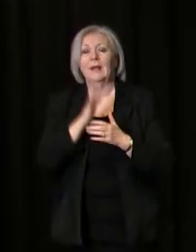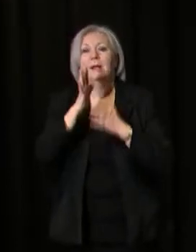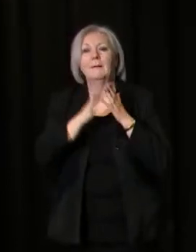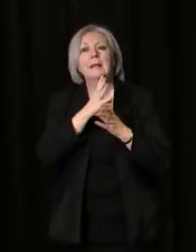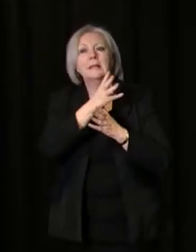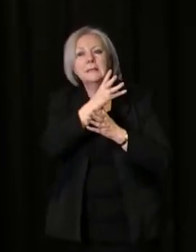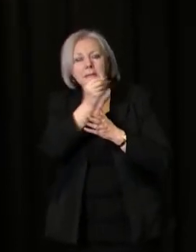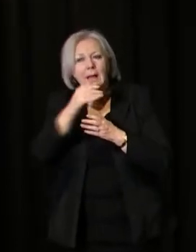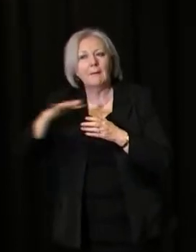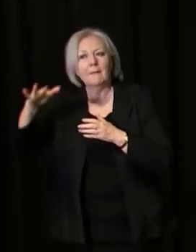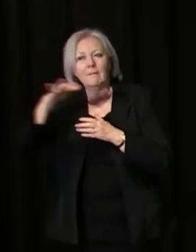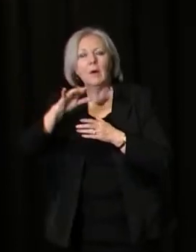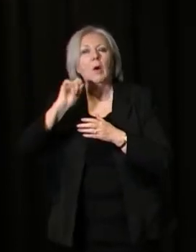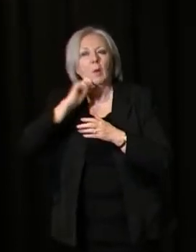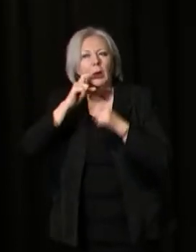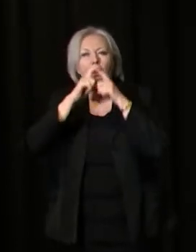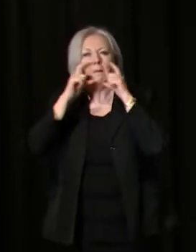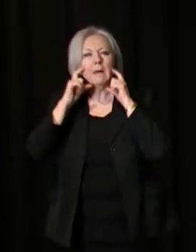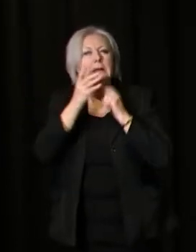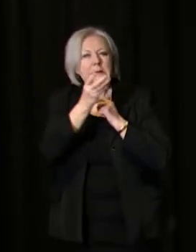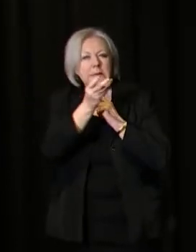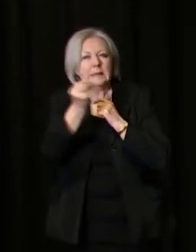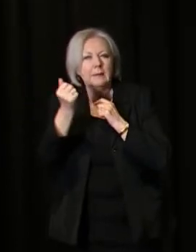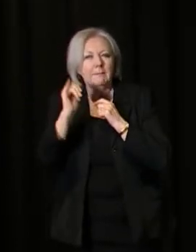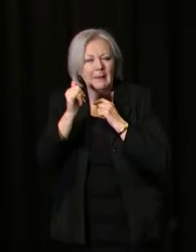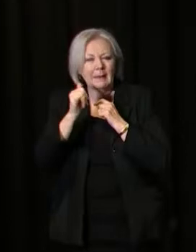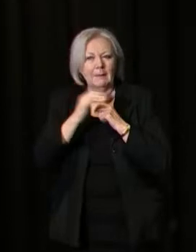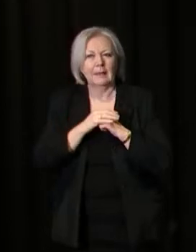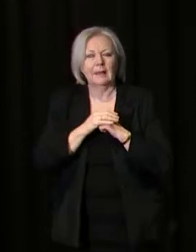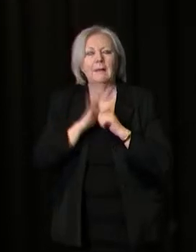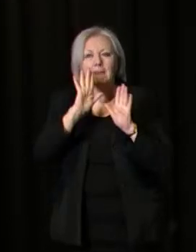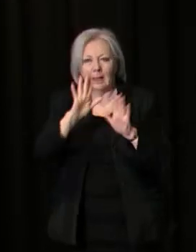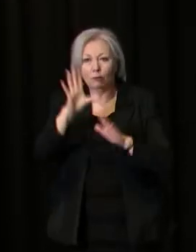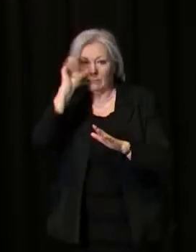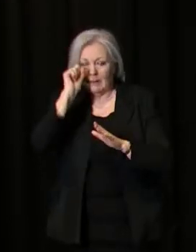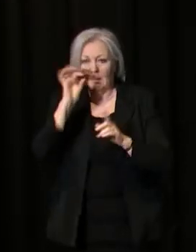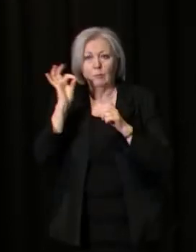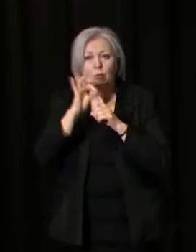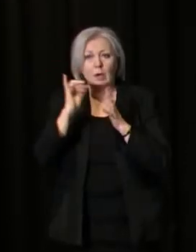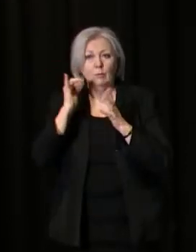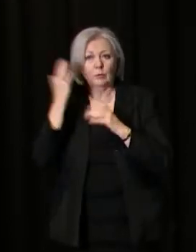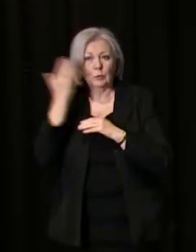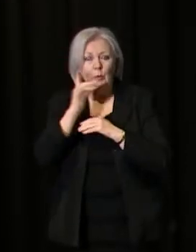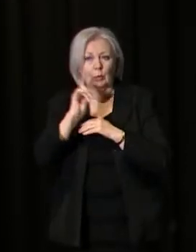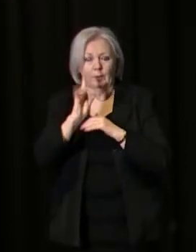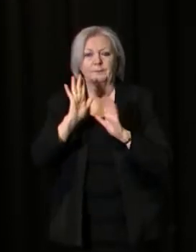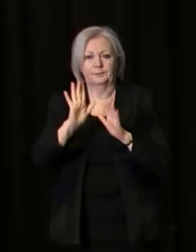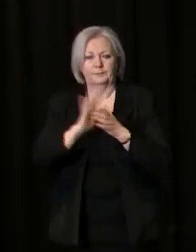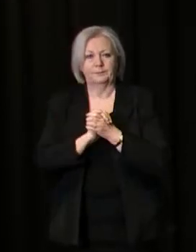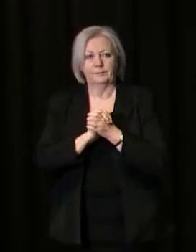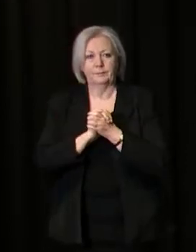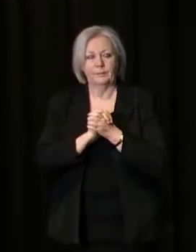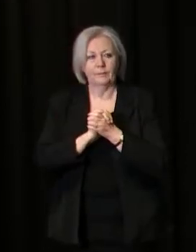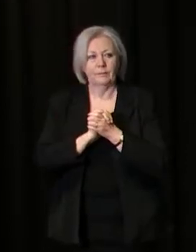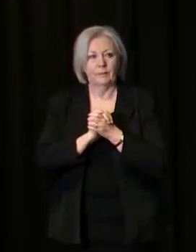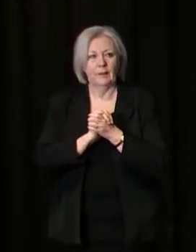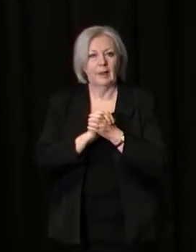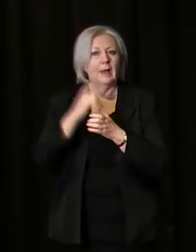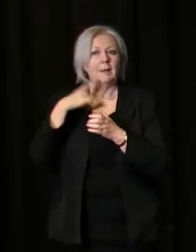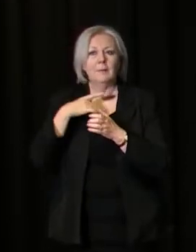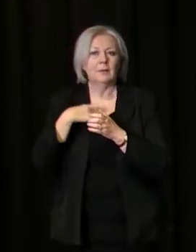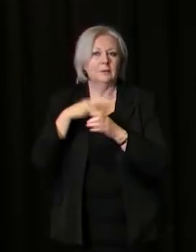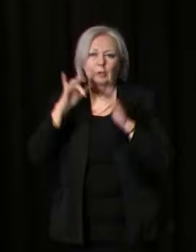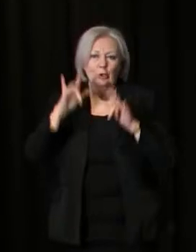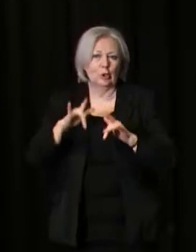settings masks will be appropriate, but I think the best way to look at primary schools is in effect, because we don't have